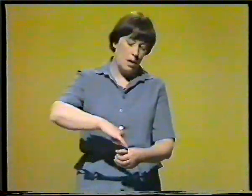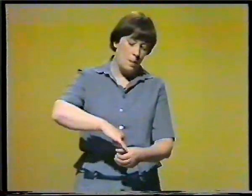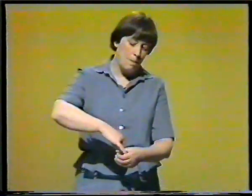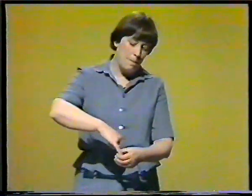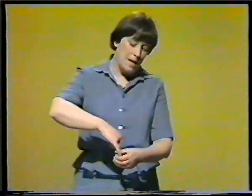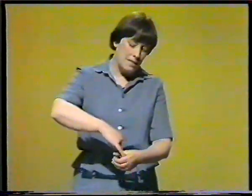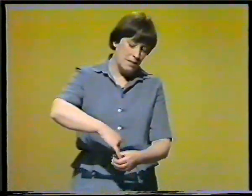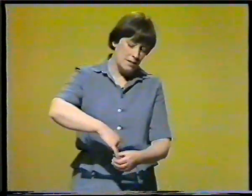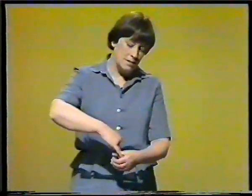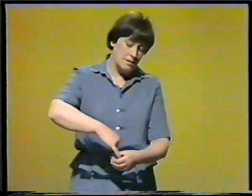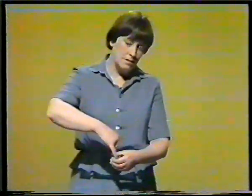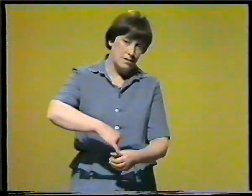Medicine.